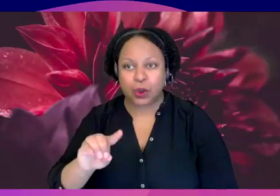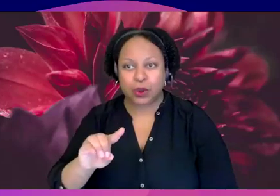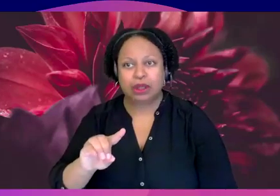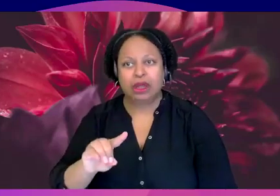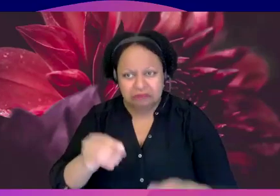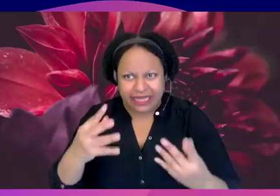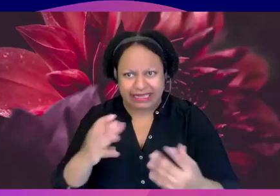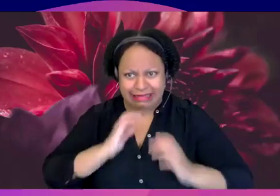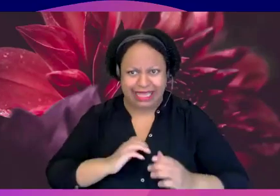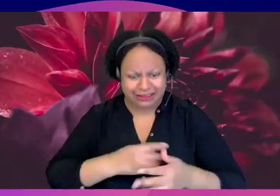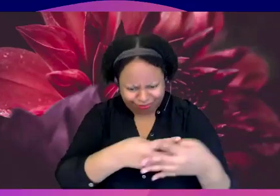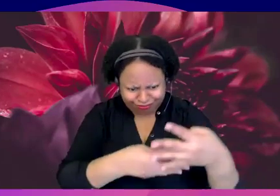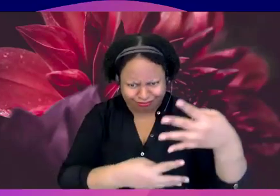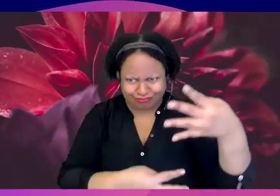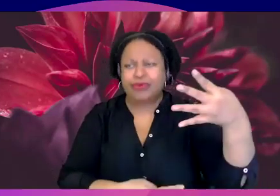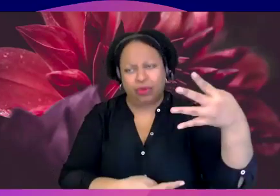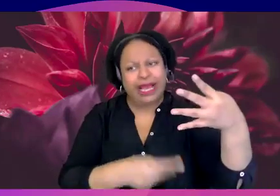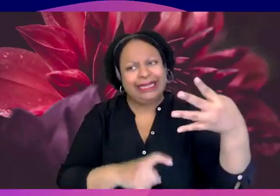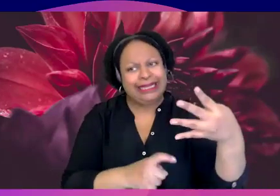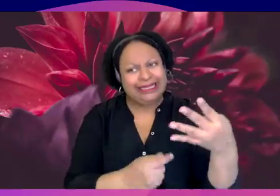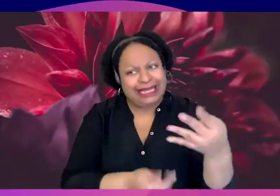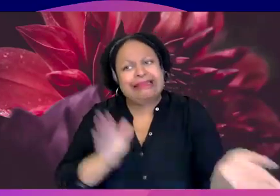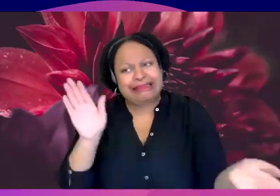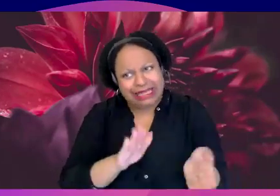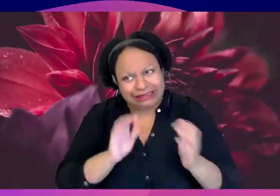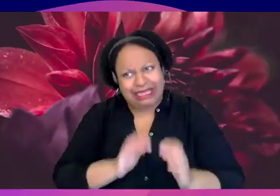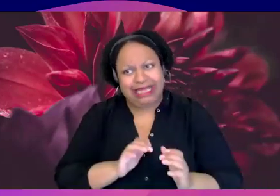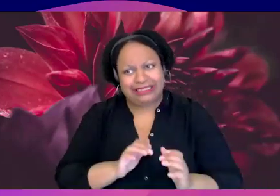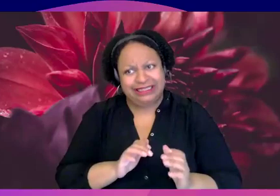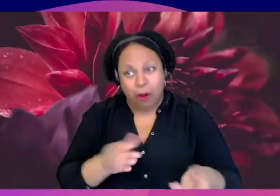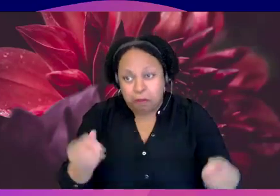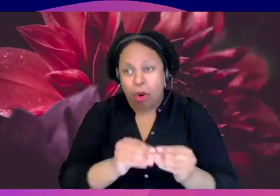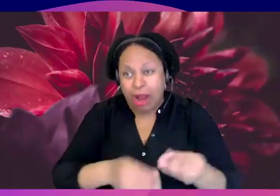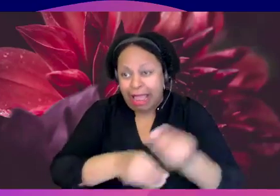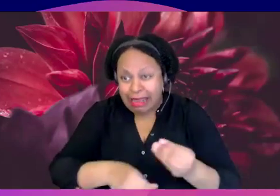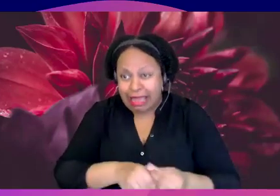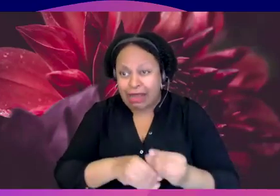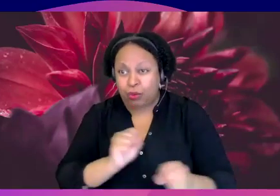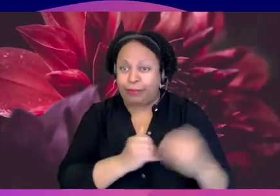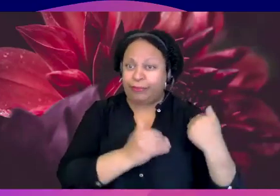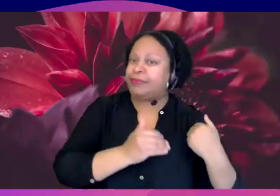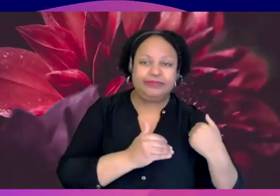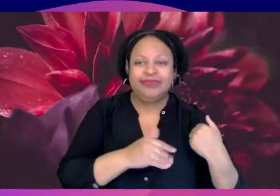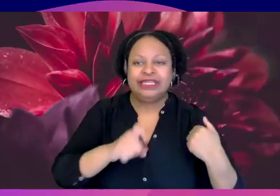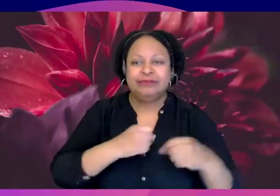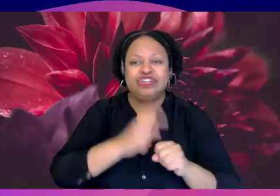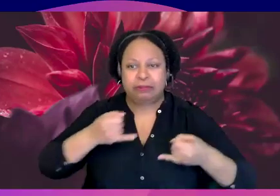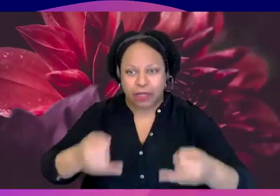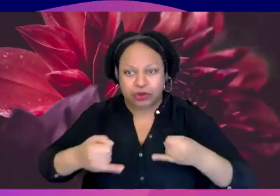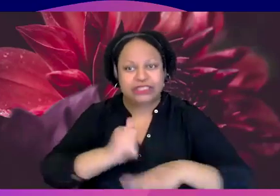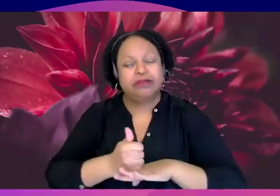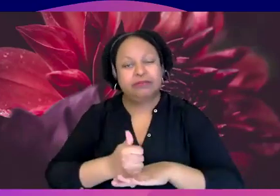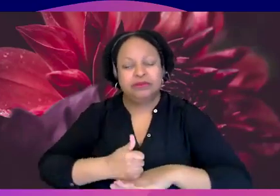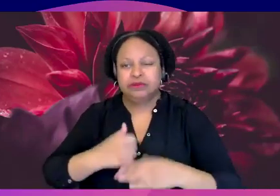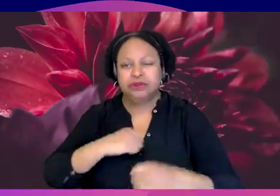do those things and set those boundaries are all ways that we preserve our emotional and mental health. And that can